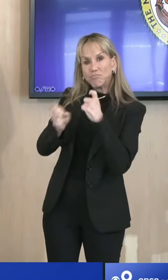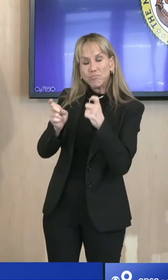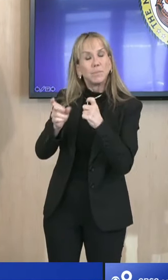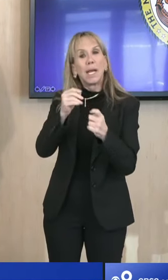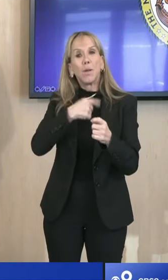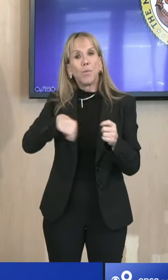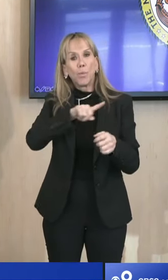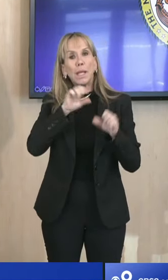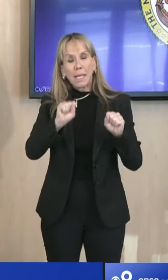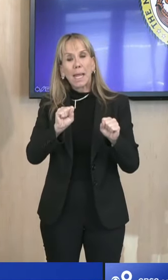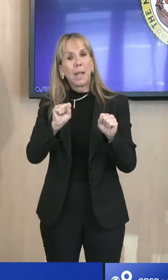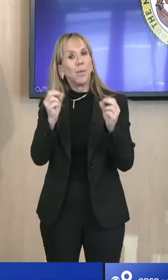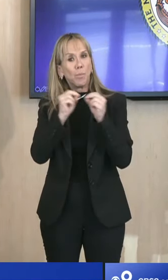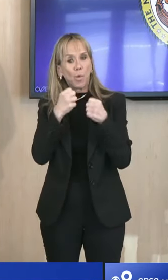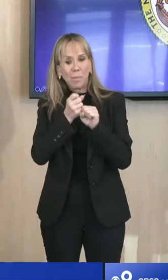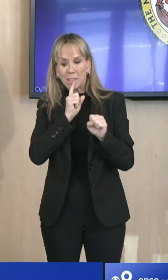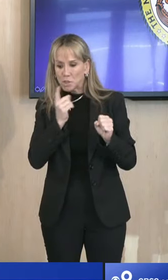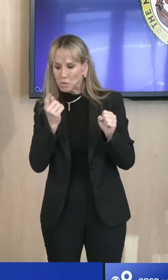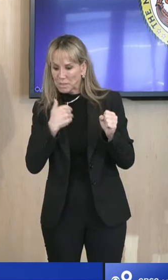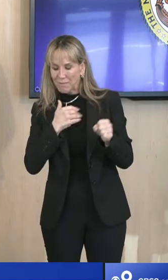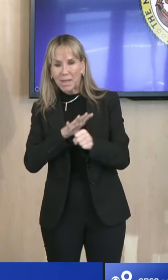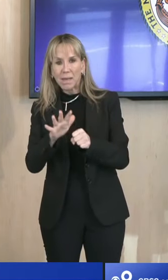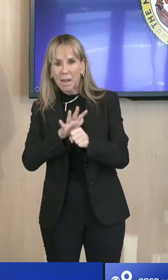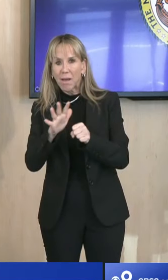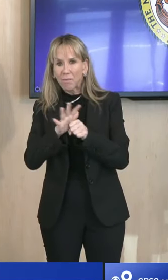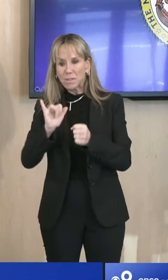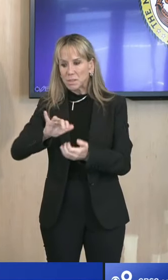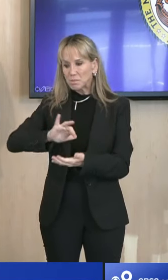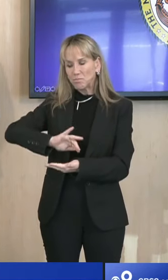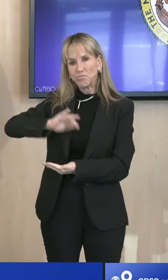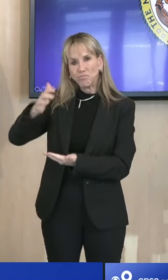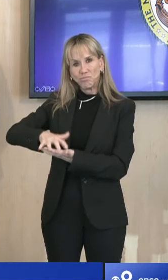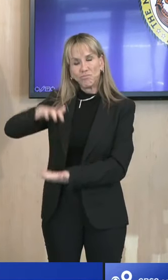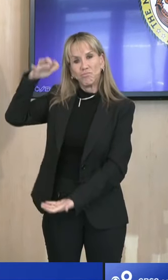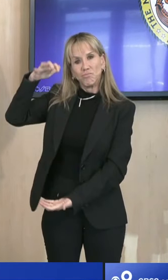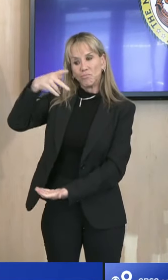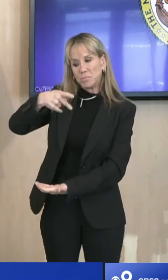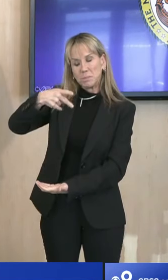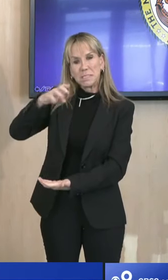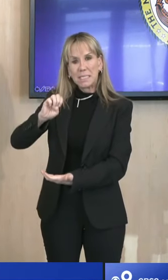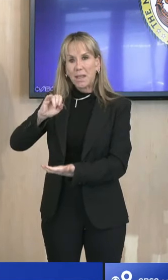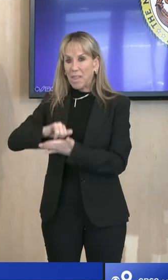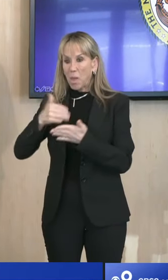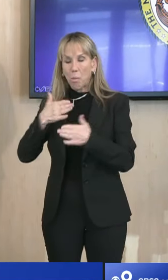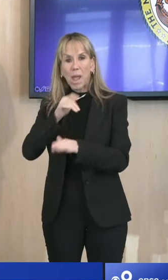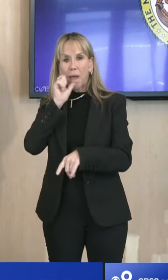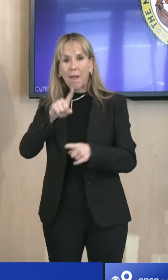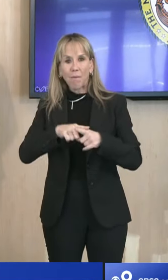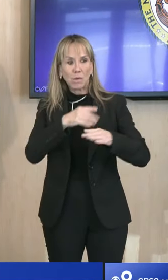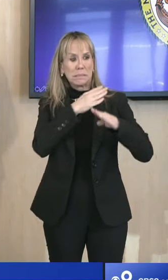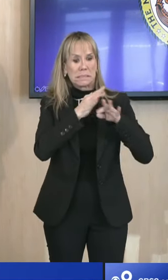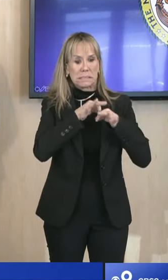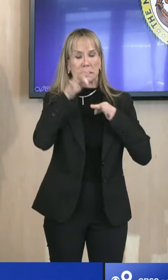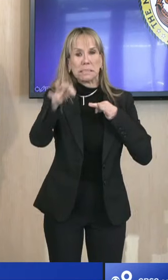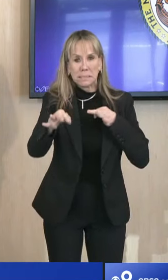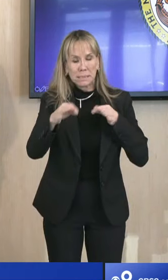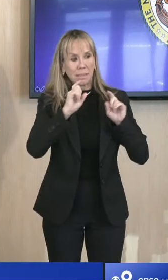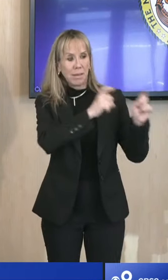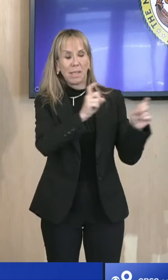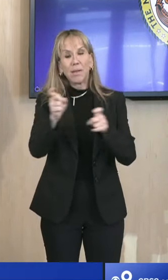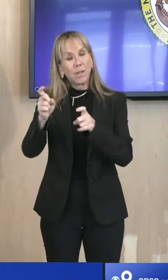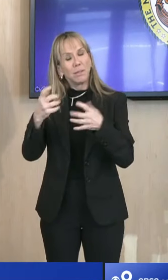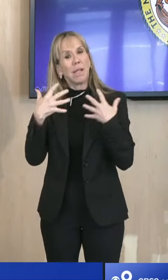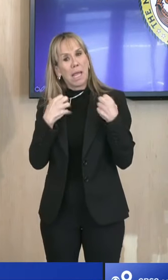quickly to address the critical PPE needs and ensure our ability to provide uninterrupted, high-quality health services to our